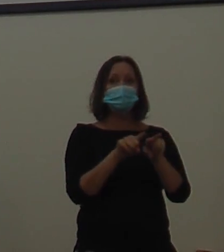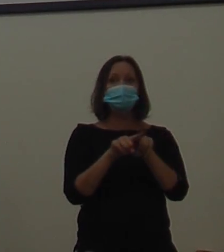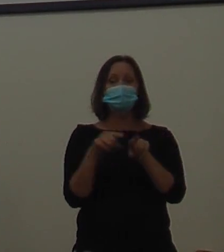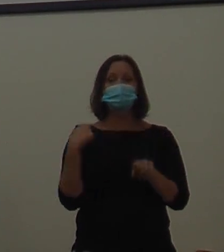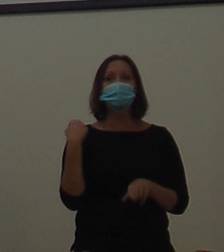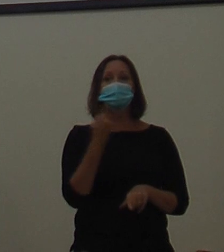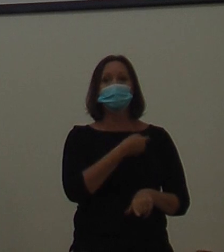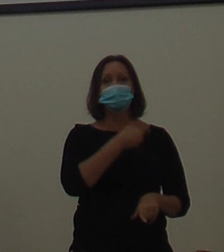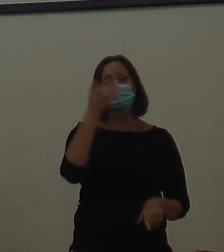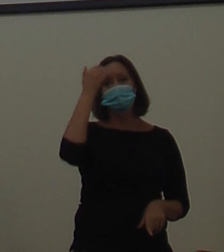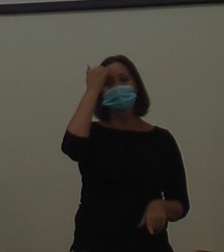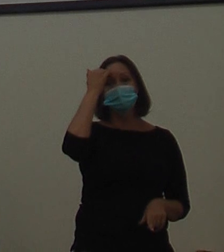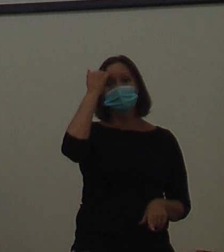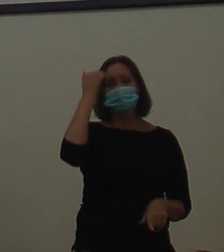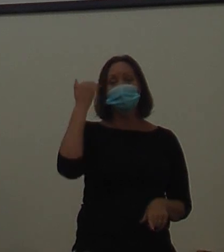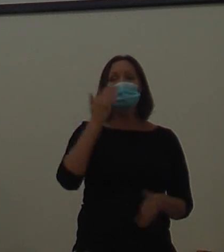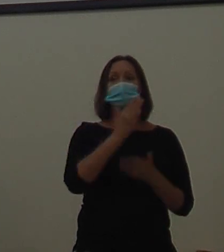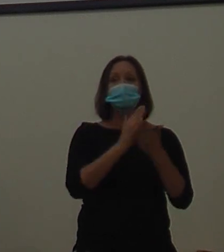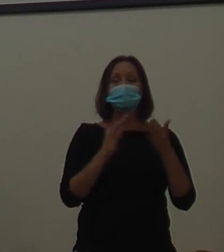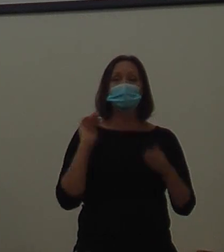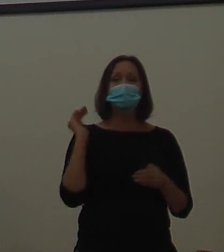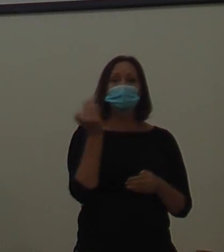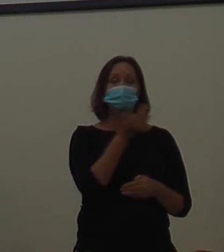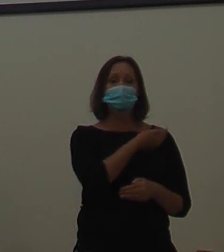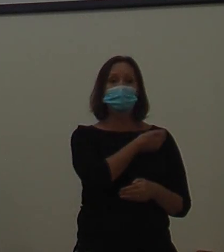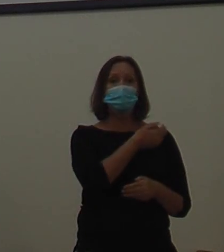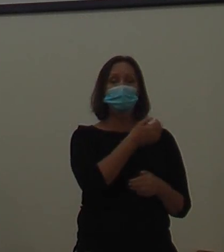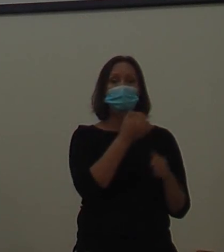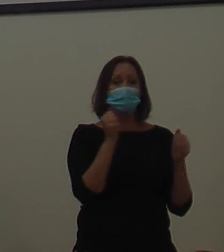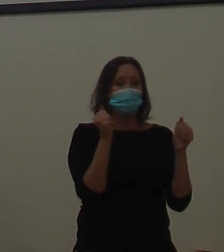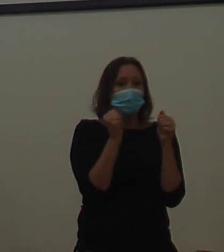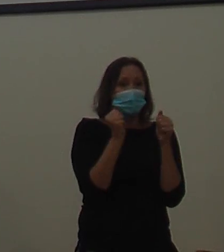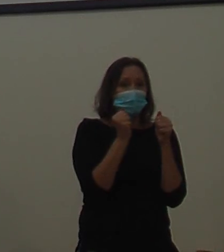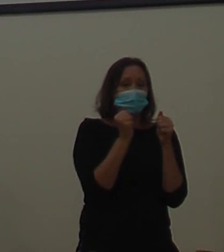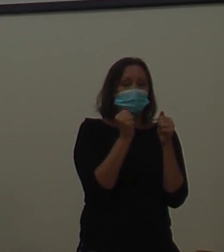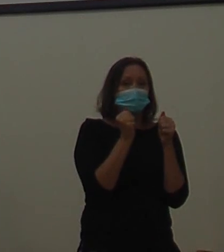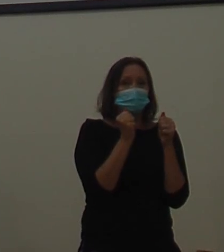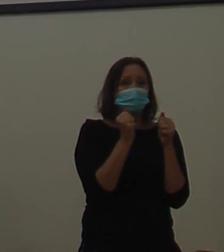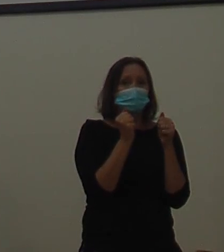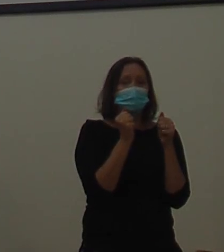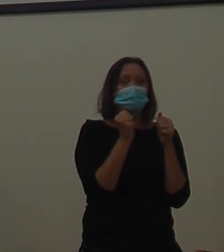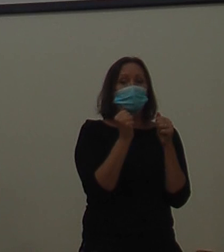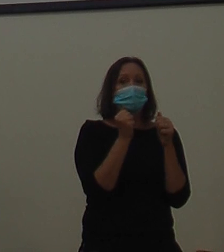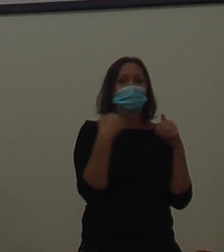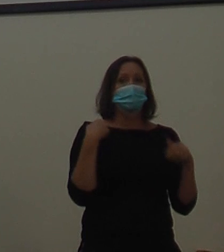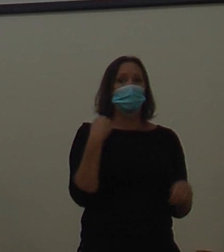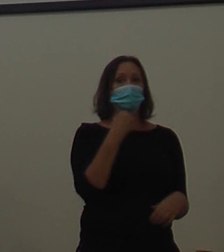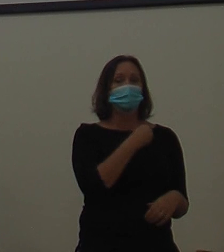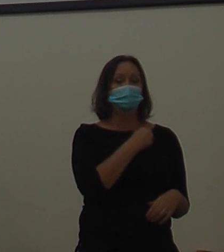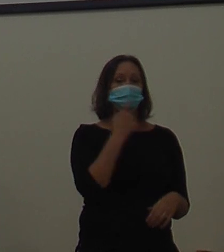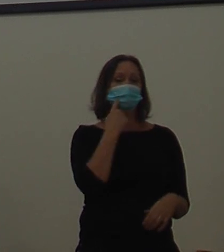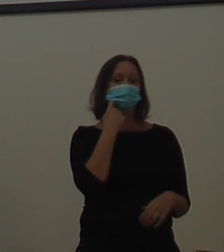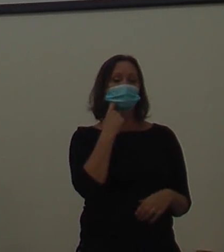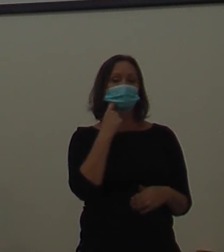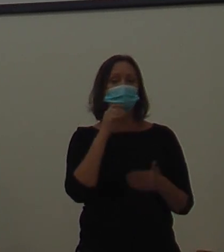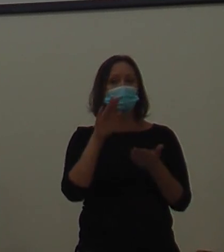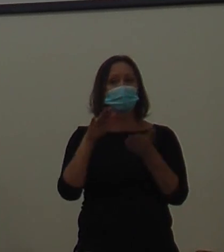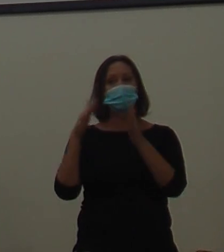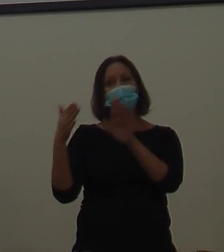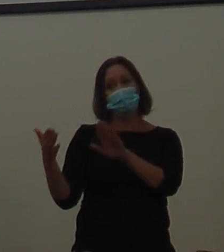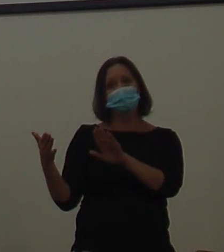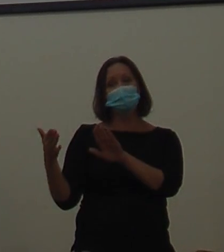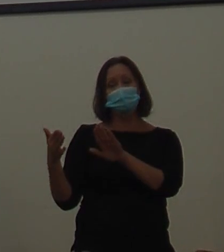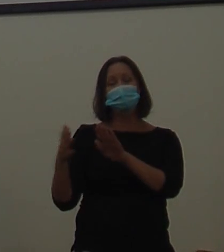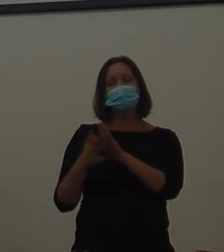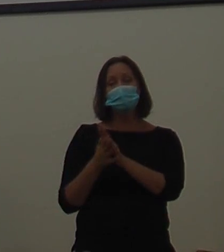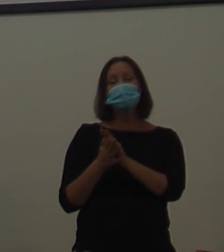that some of our members or winter members have lost loved ones recently, and so we ask that you would keep